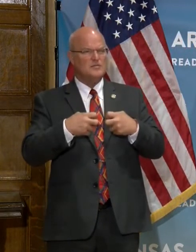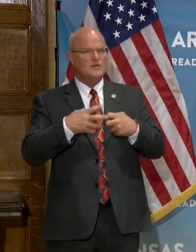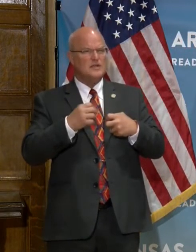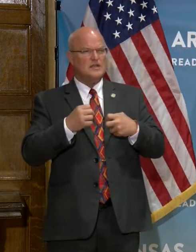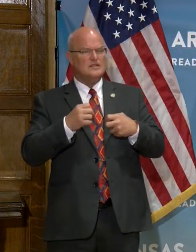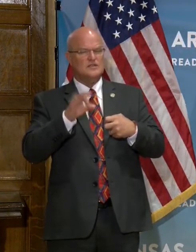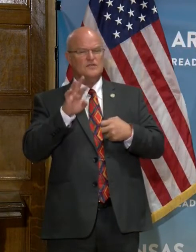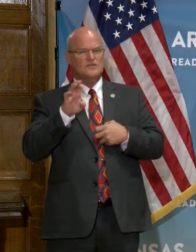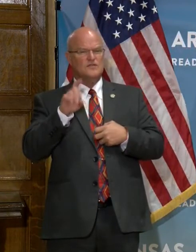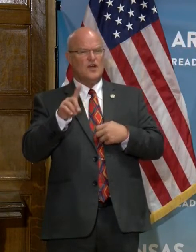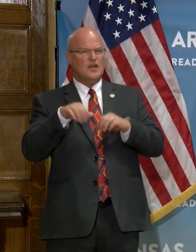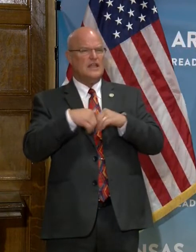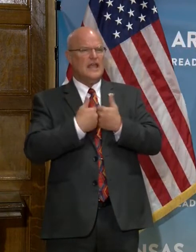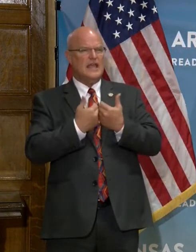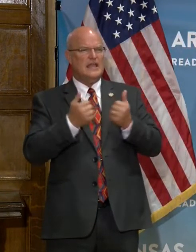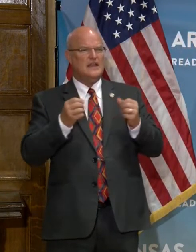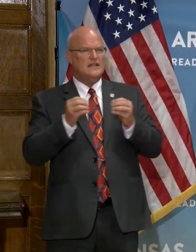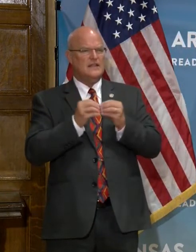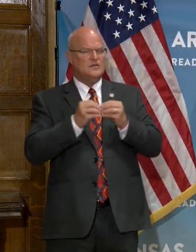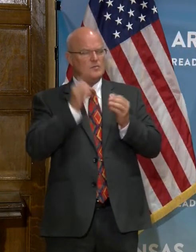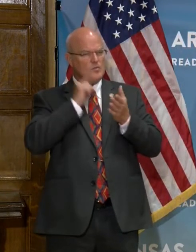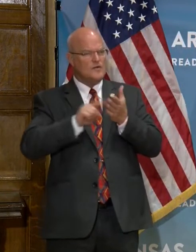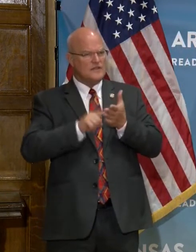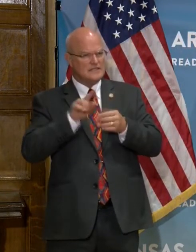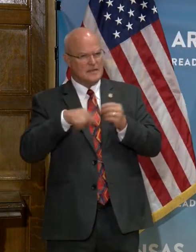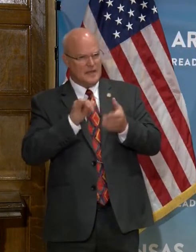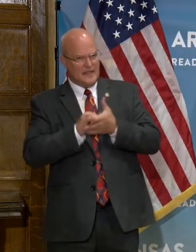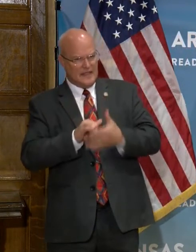state do to investigate these fraudulent claims?